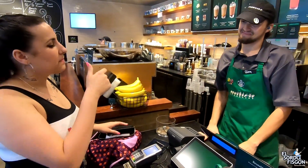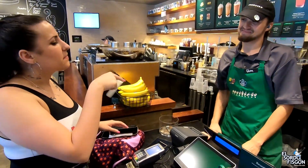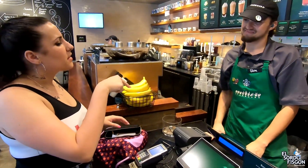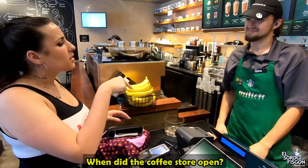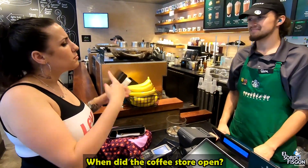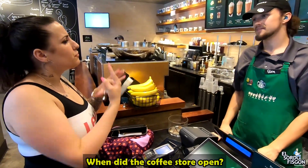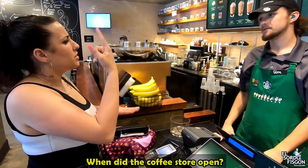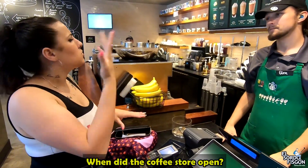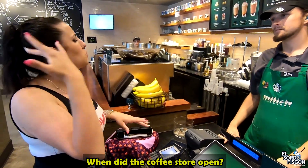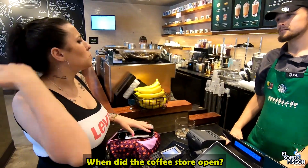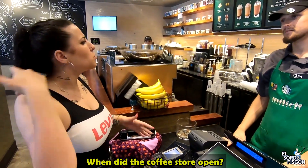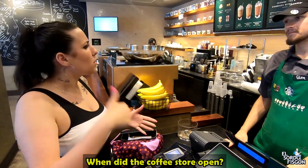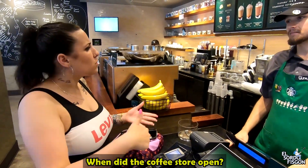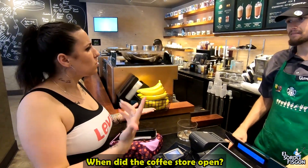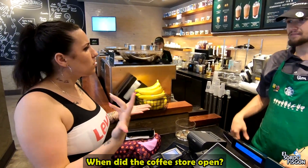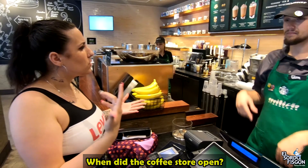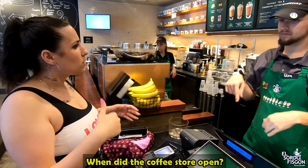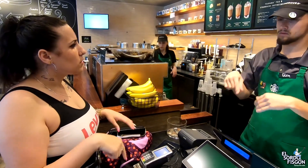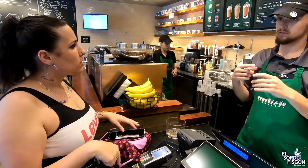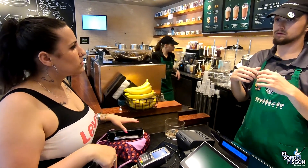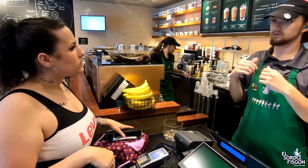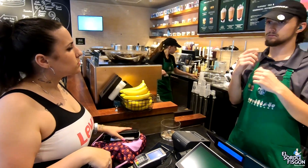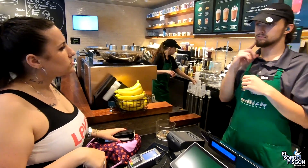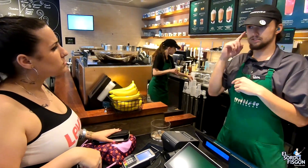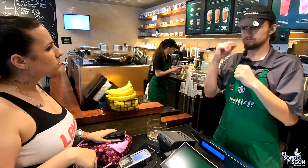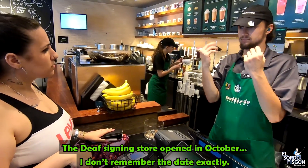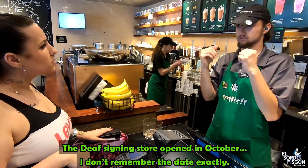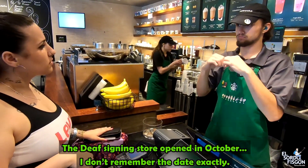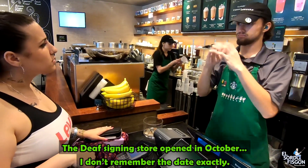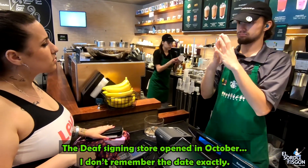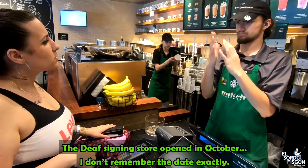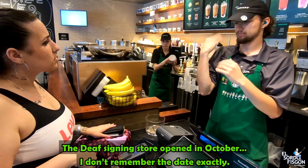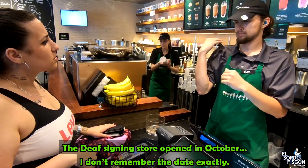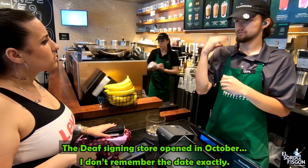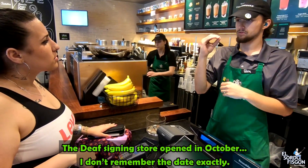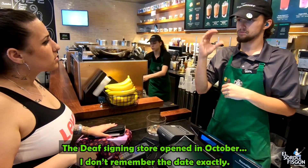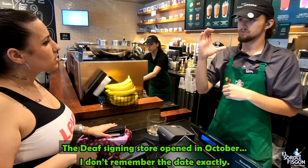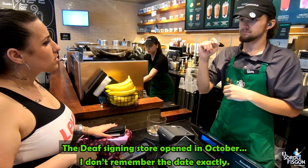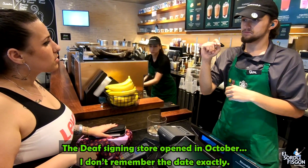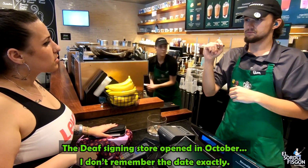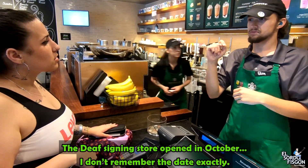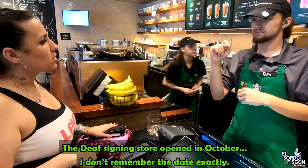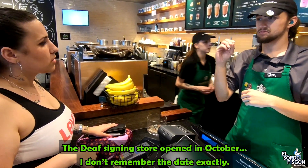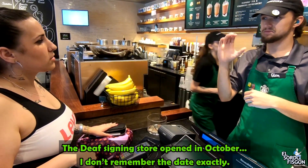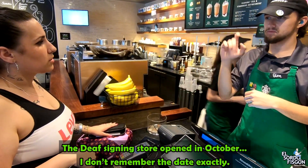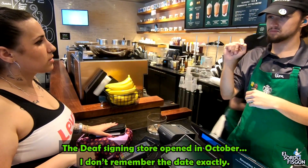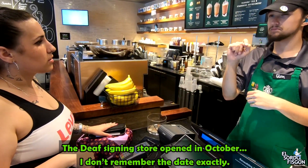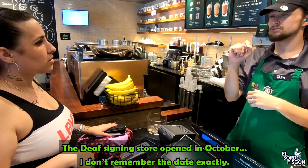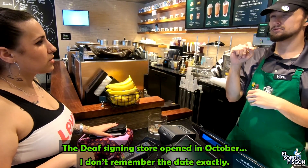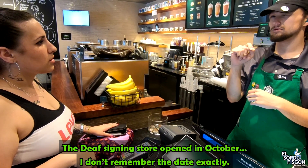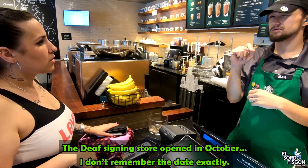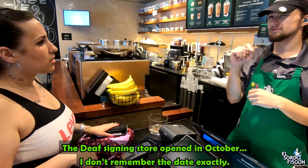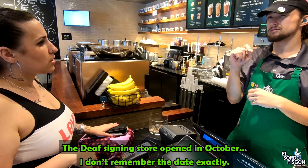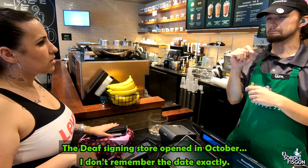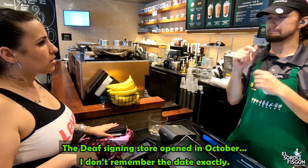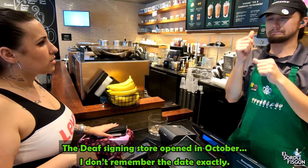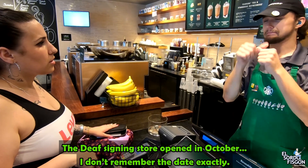When did the coffee store open? The deaf signing store opened in October. I don't remember the